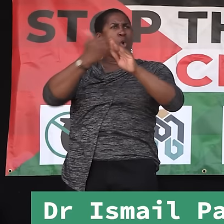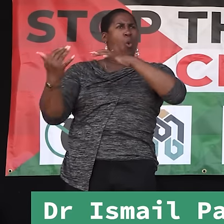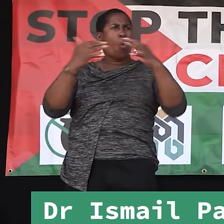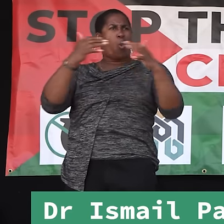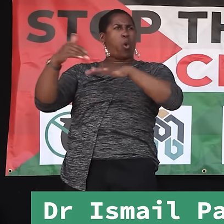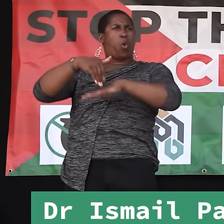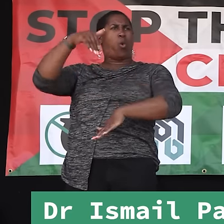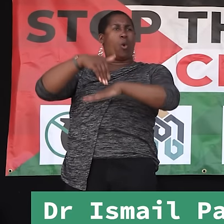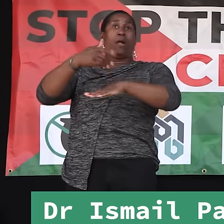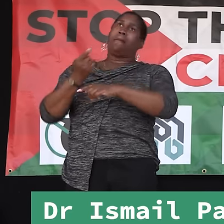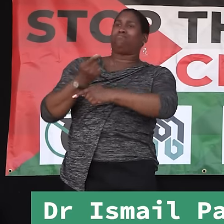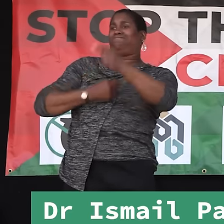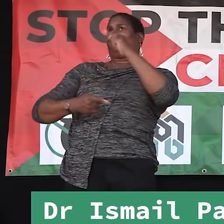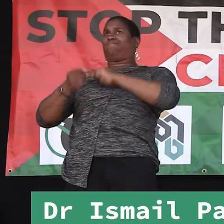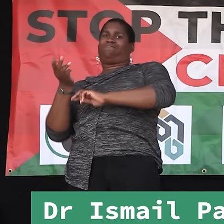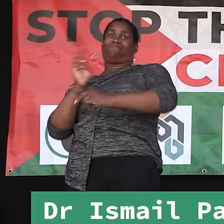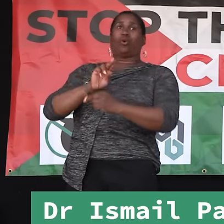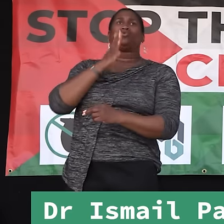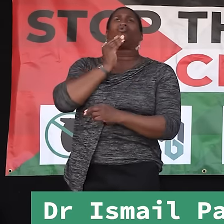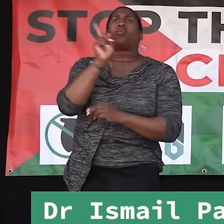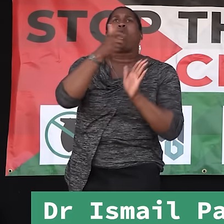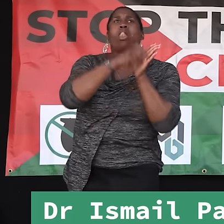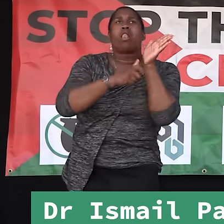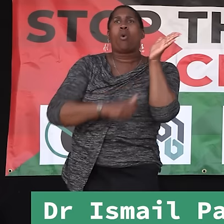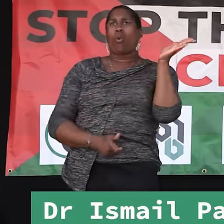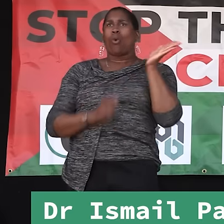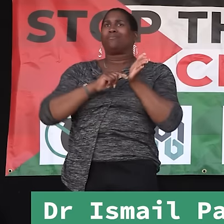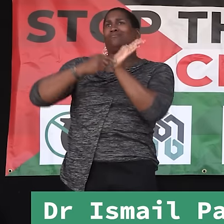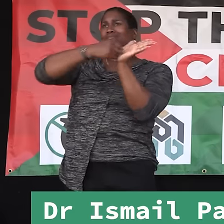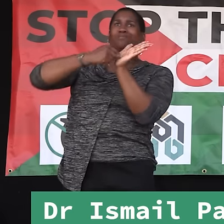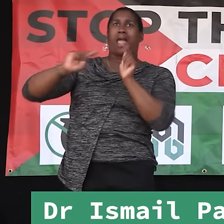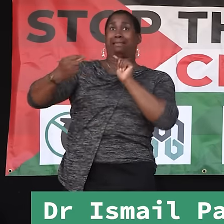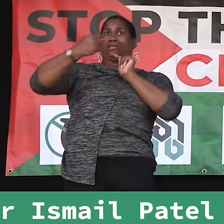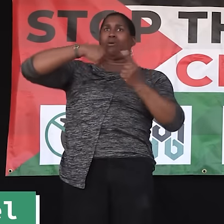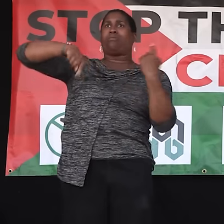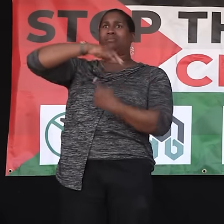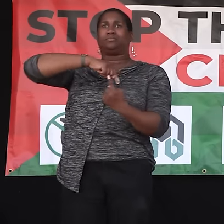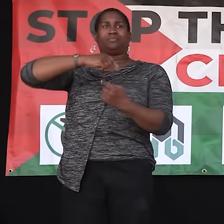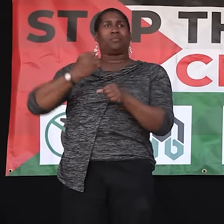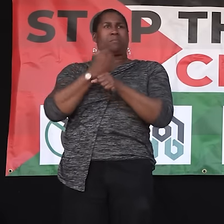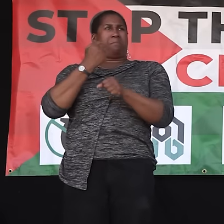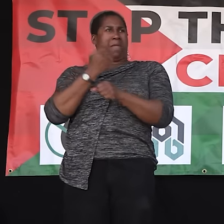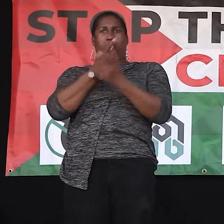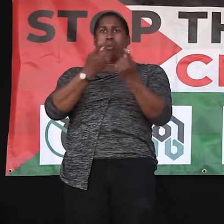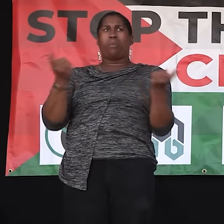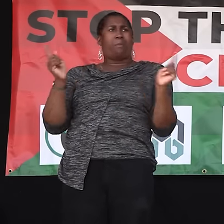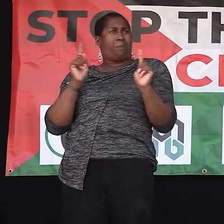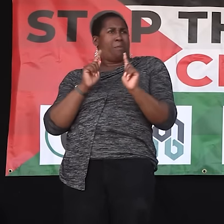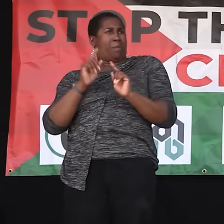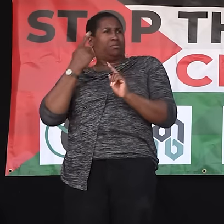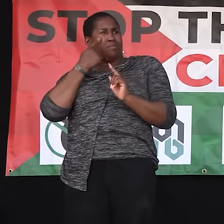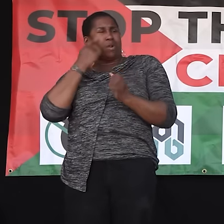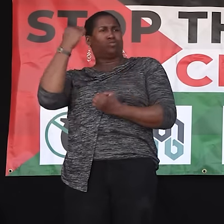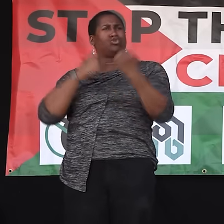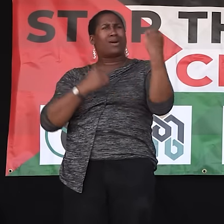to use legislation against us. The government wants to make those of us calling for justice, calling